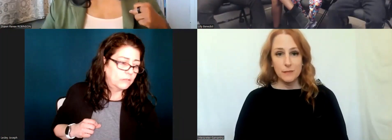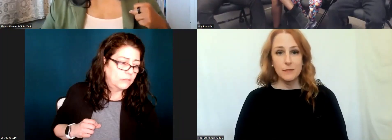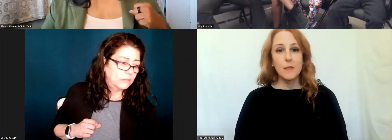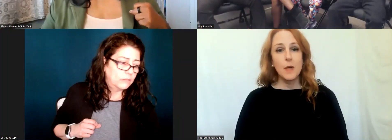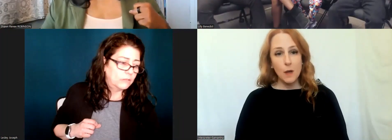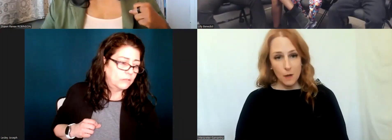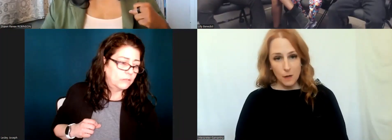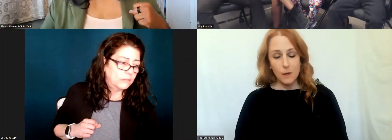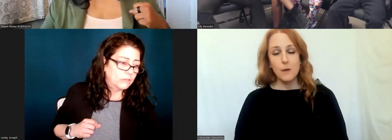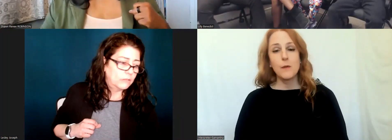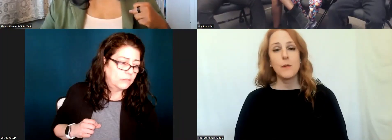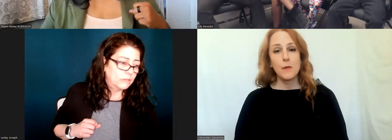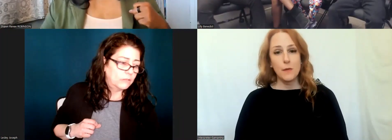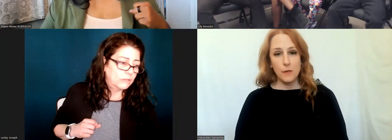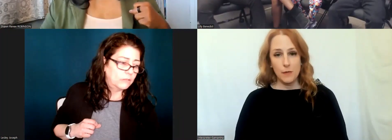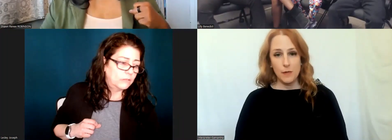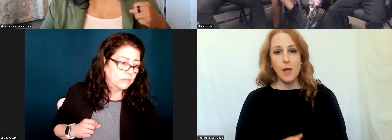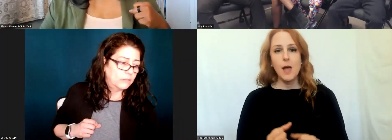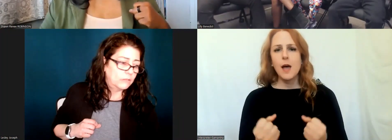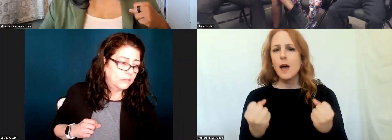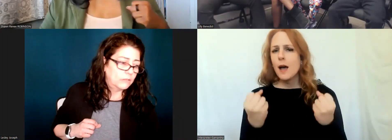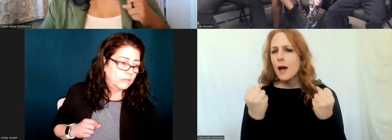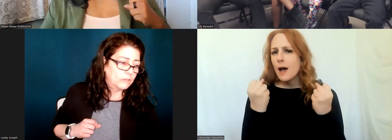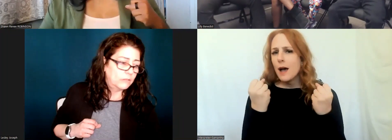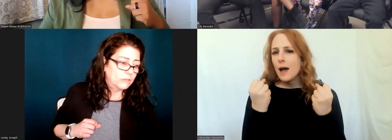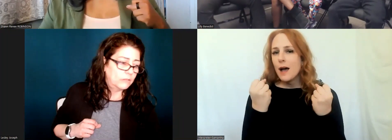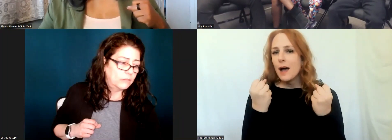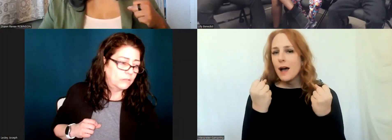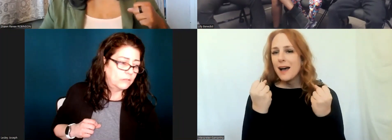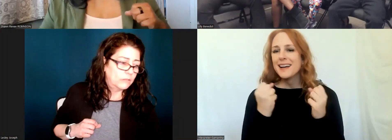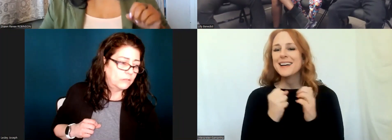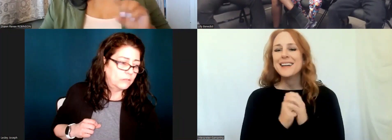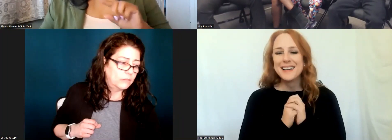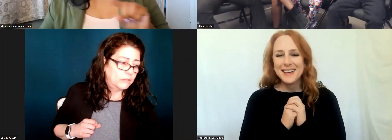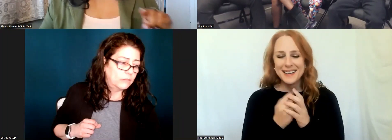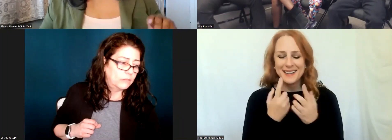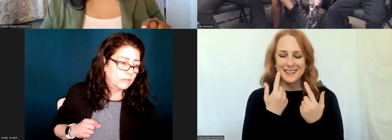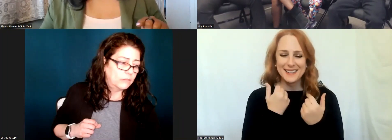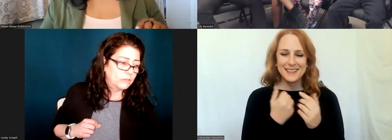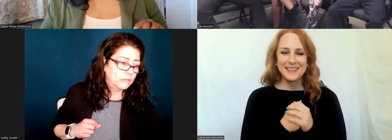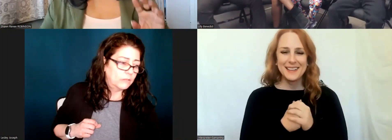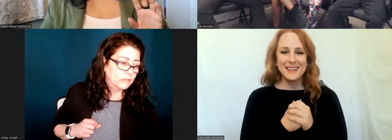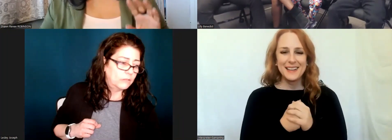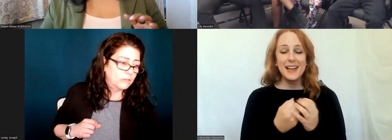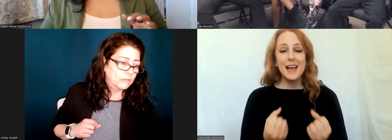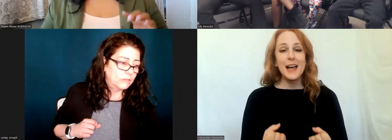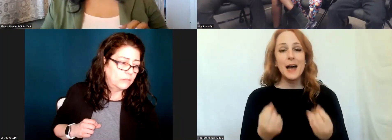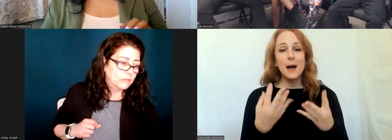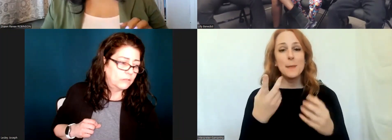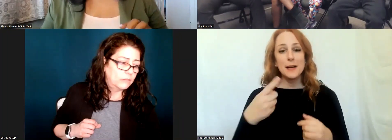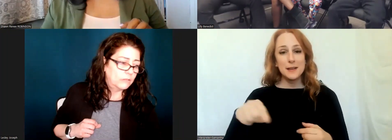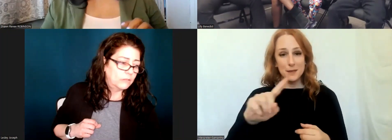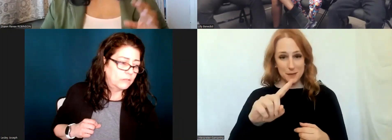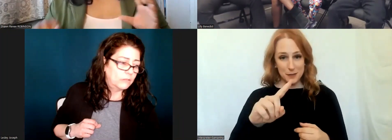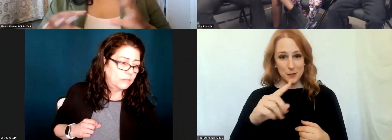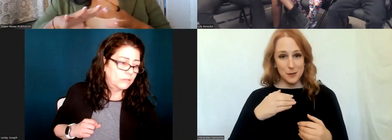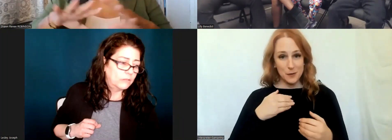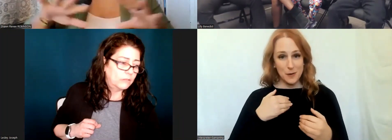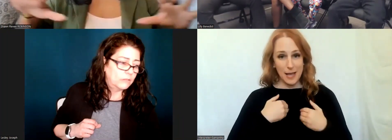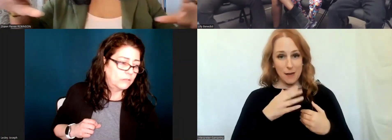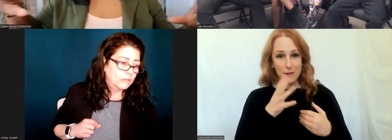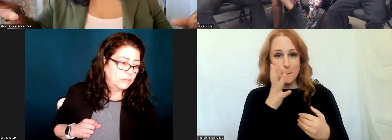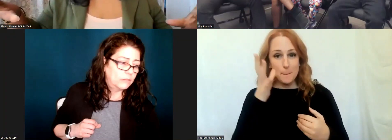And then how many parents, and then how many of you have parents